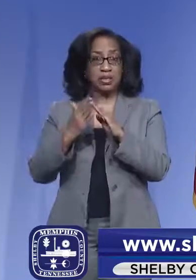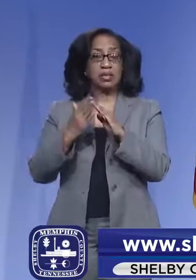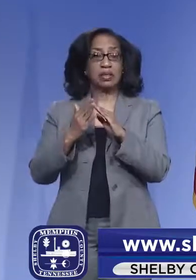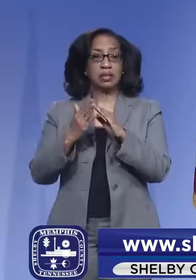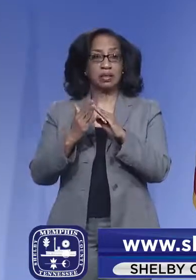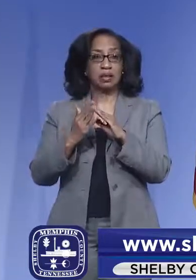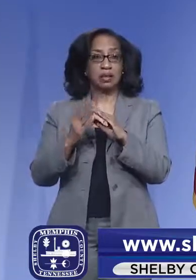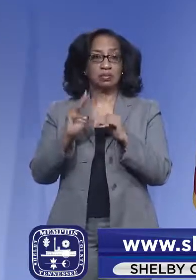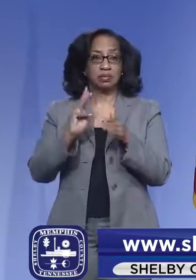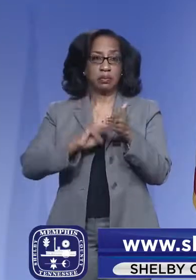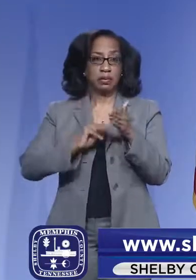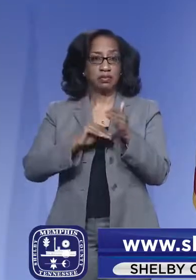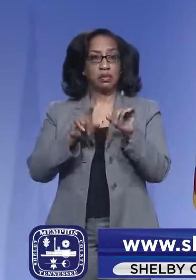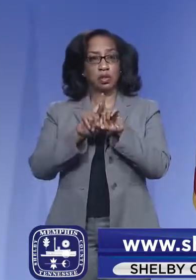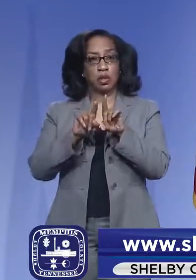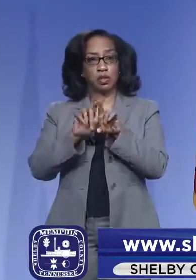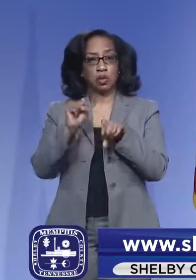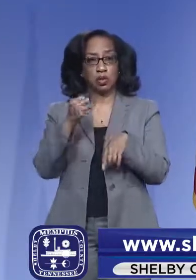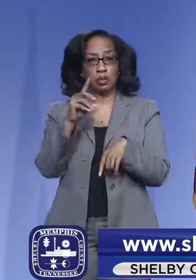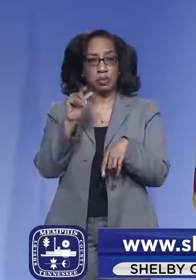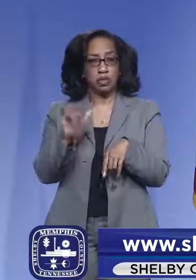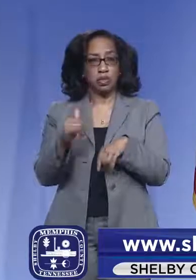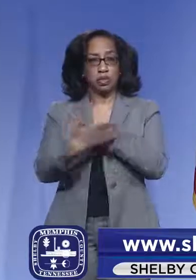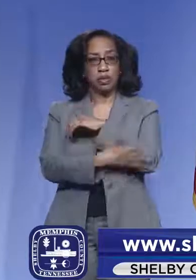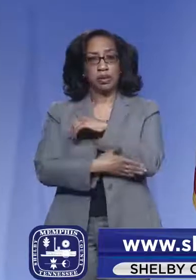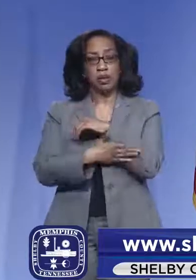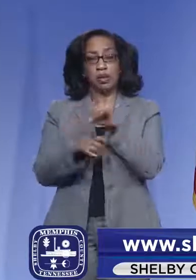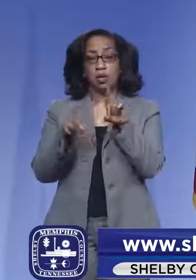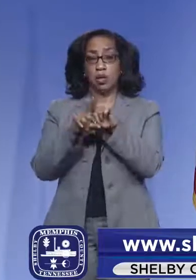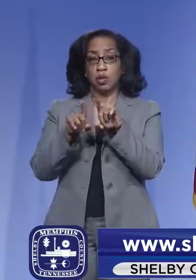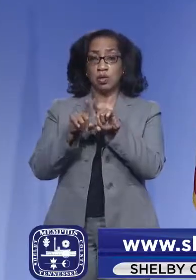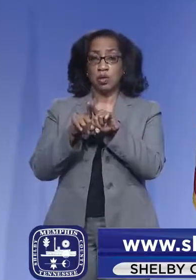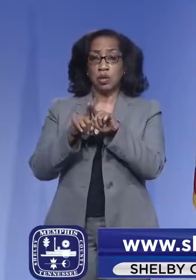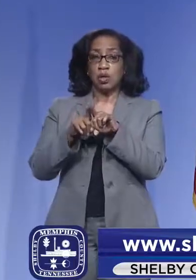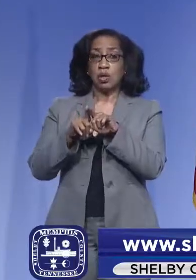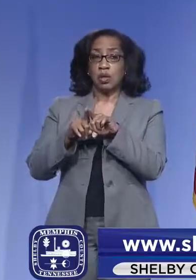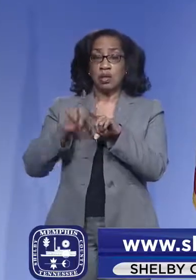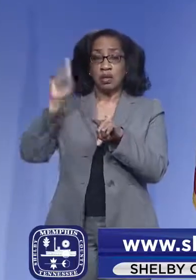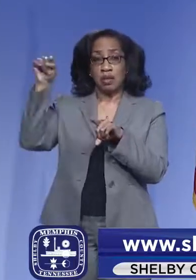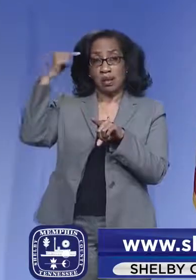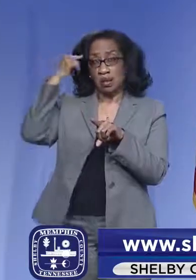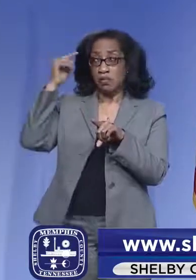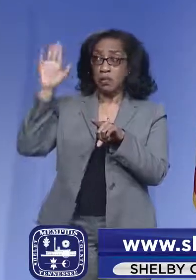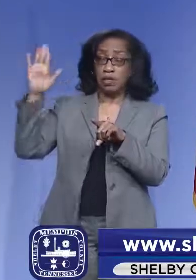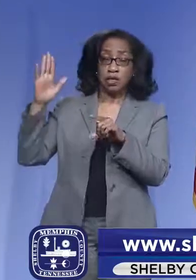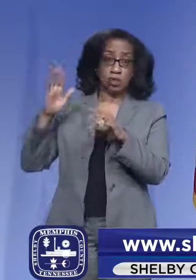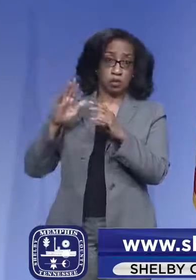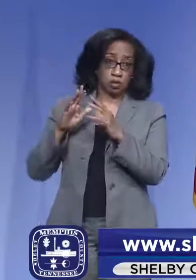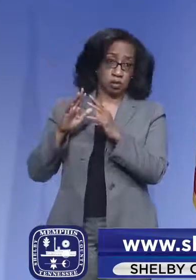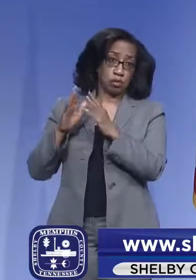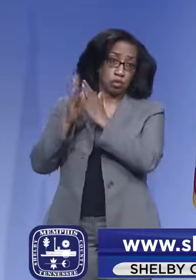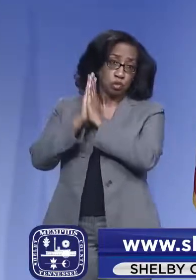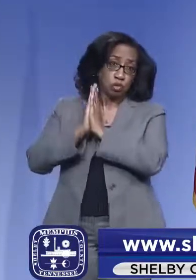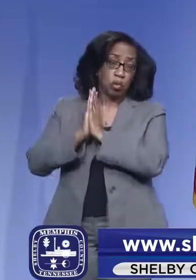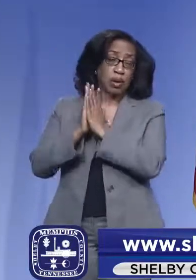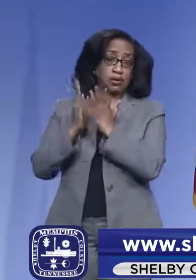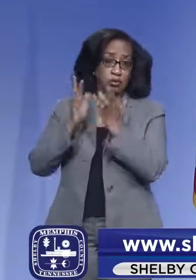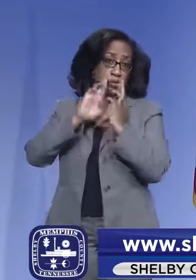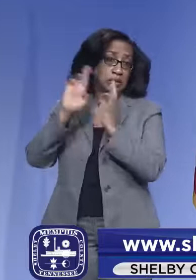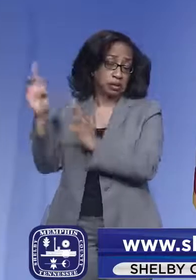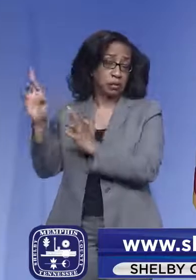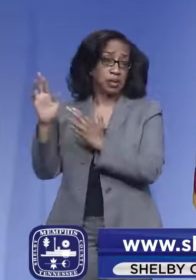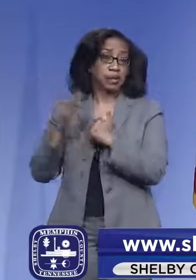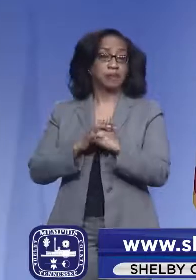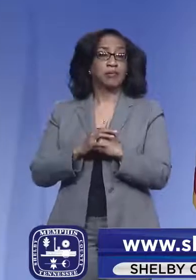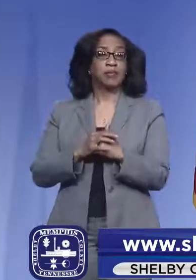we also want to be respectful of at least the considering the request, certainly from the governor. But it's